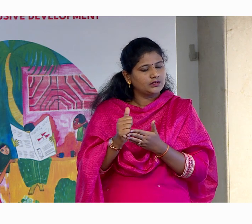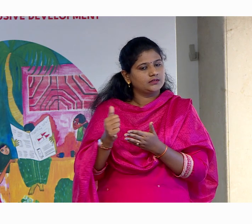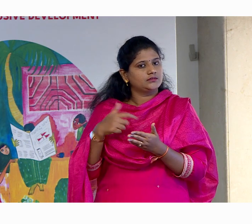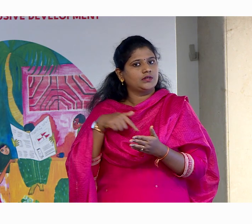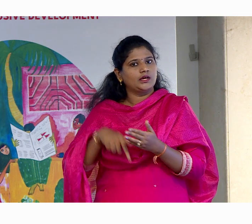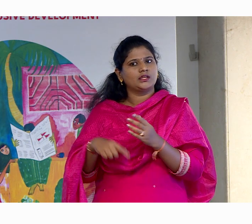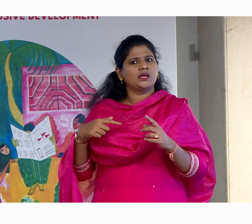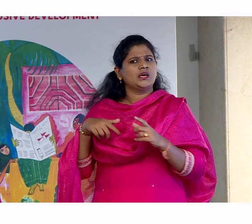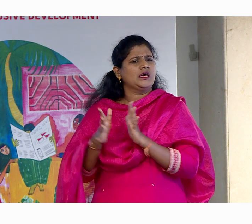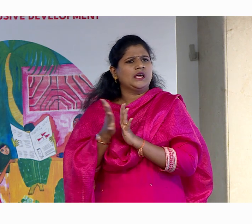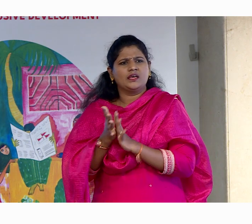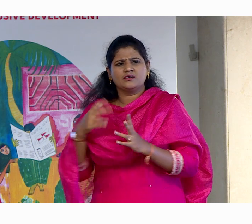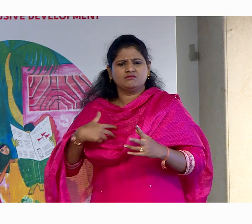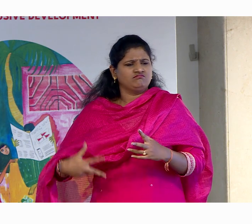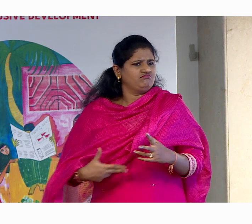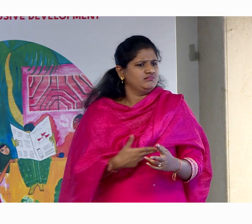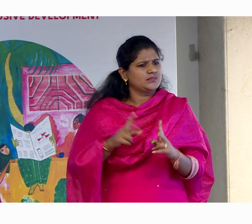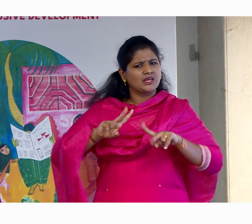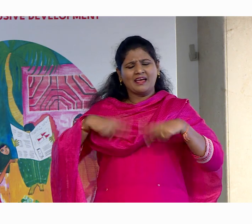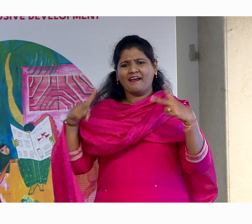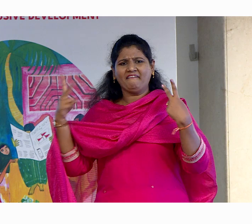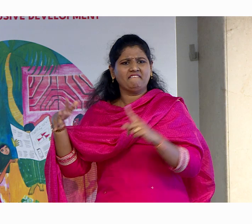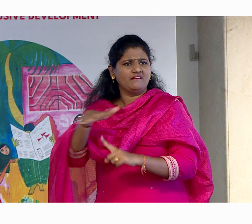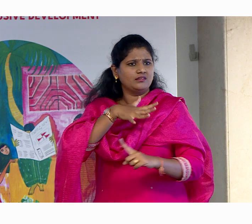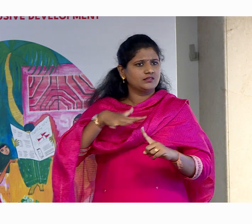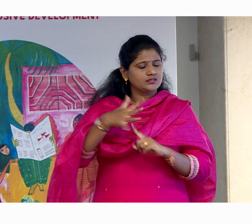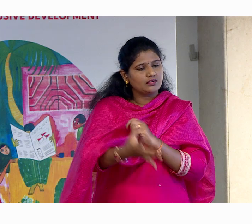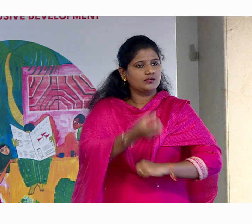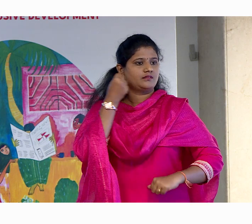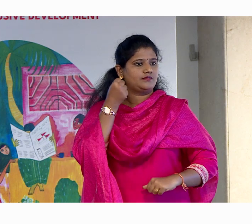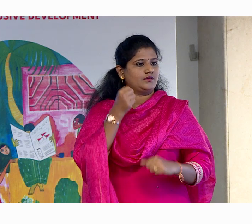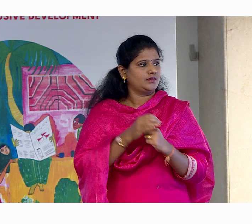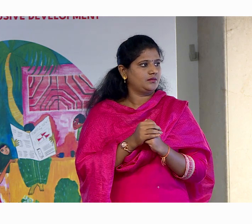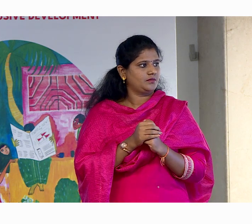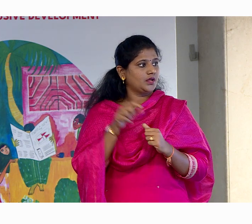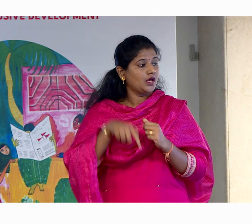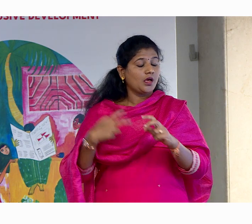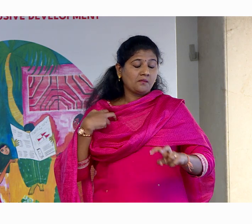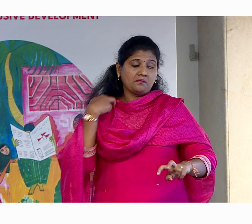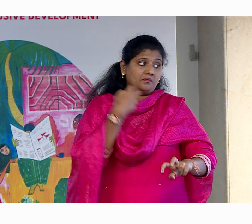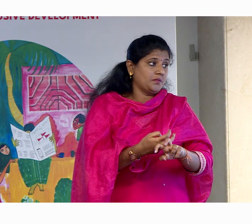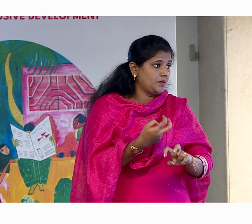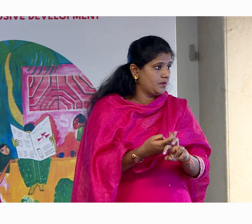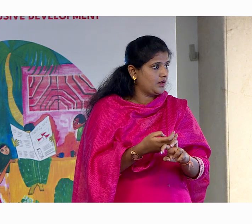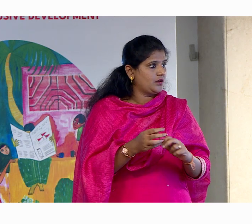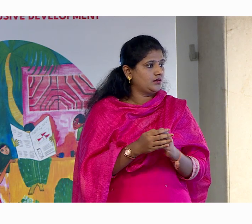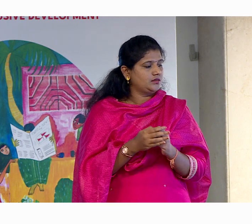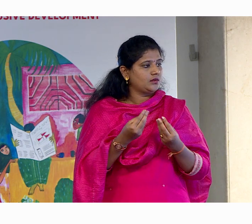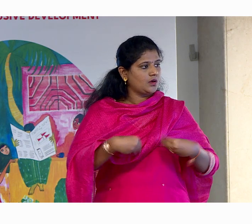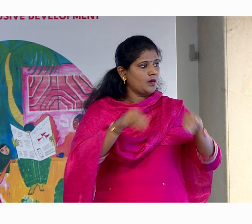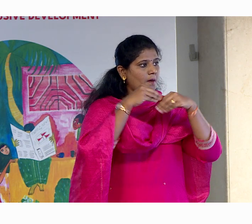indeed even in surgery and many other situations we've now found, it's much more complex than that, much